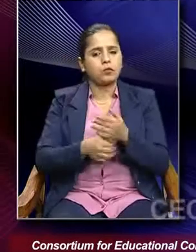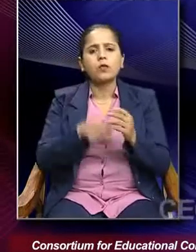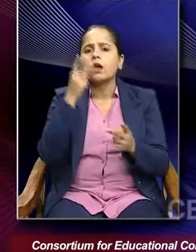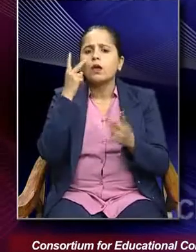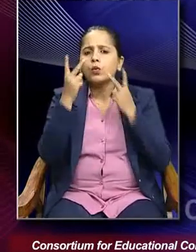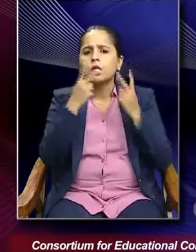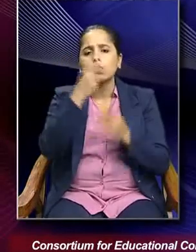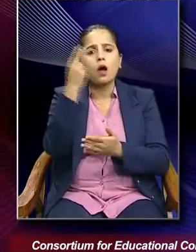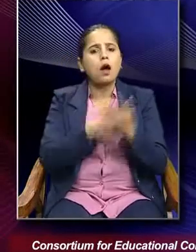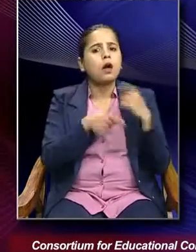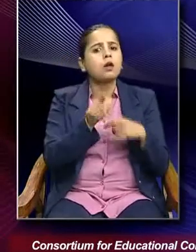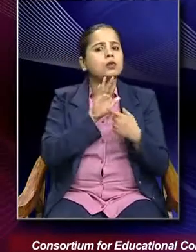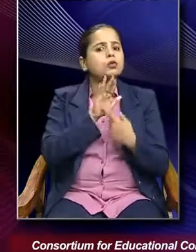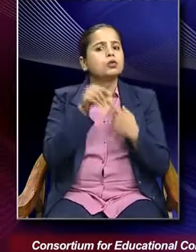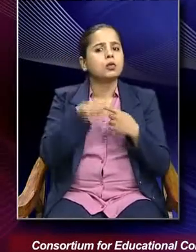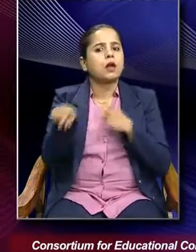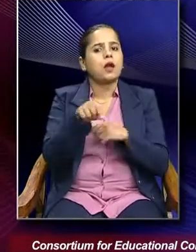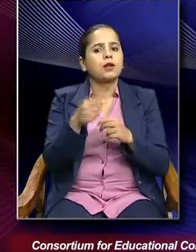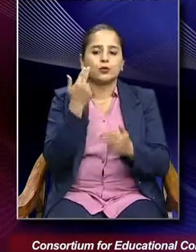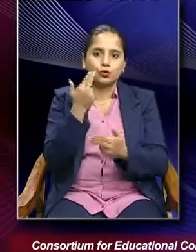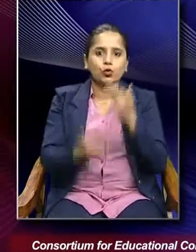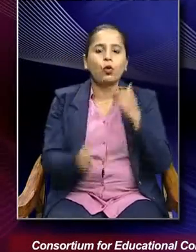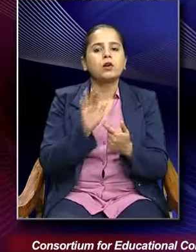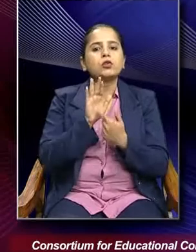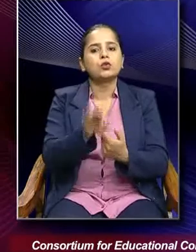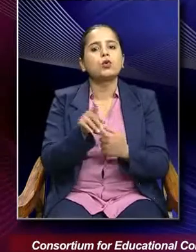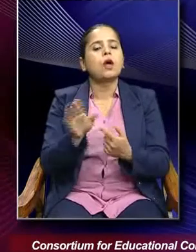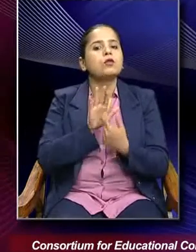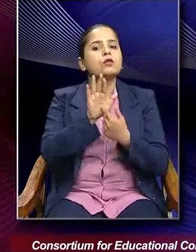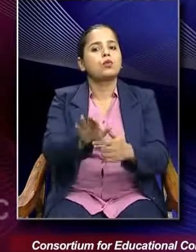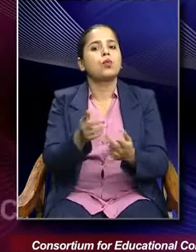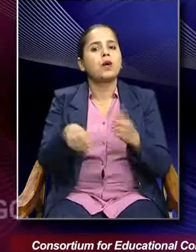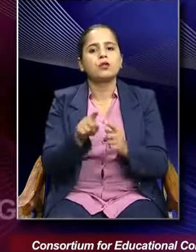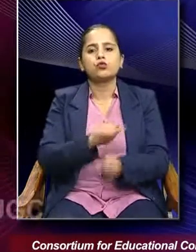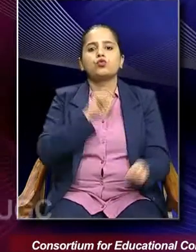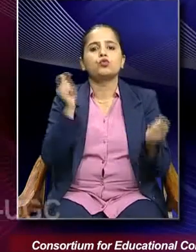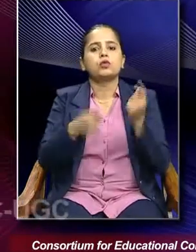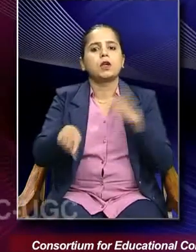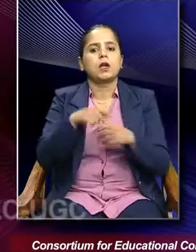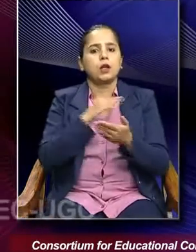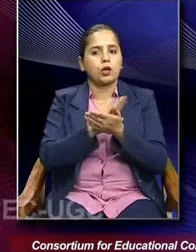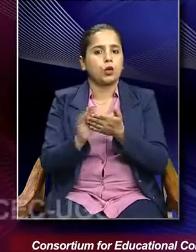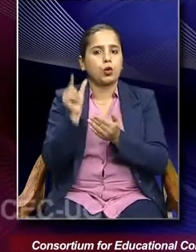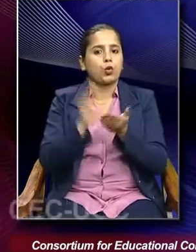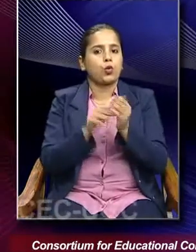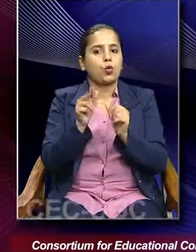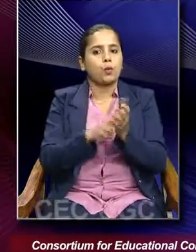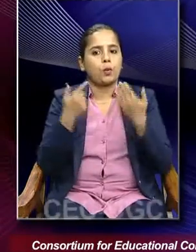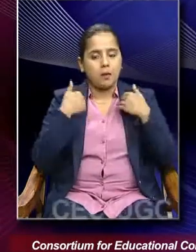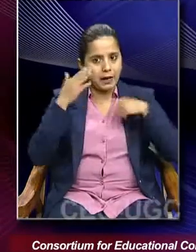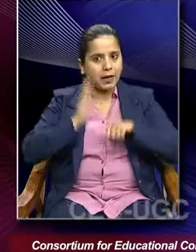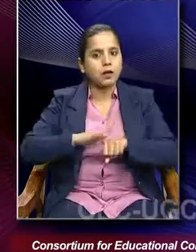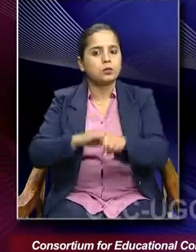art convey a narrative and represent the changing human experience